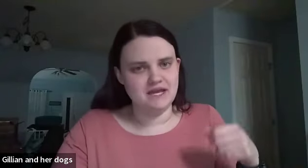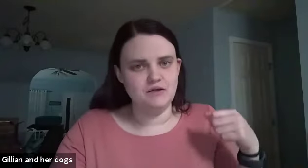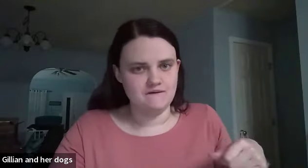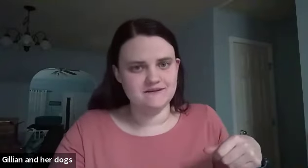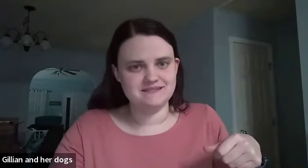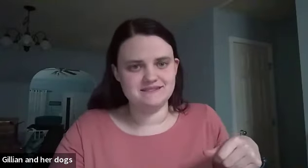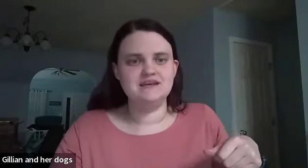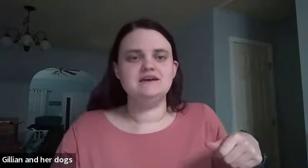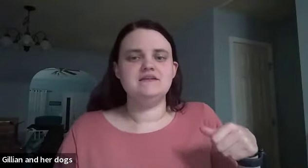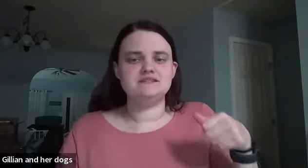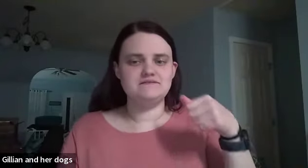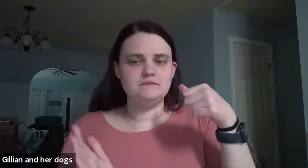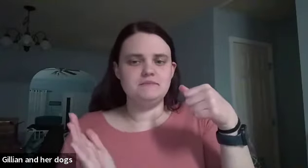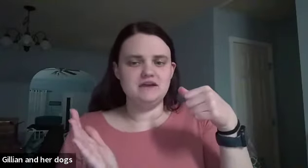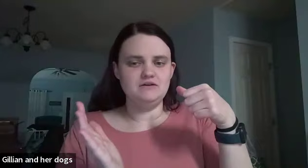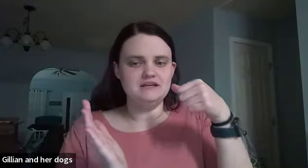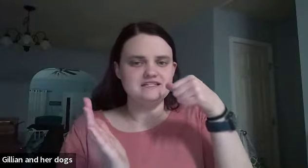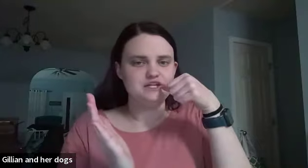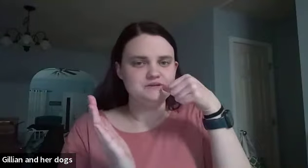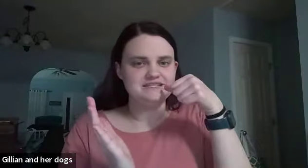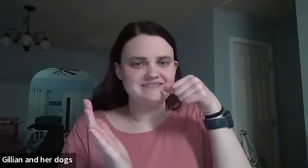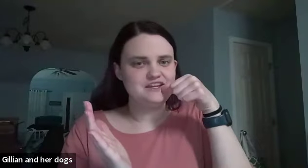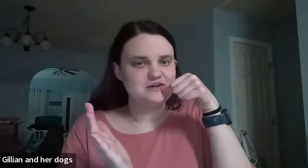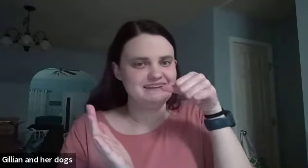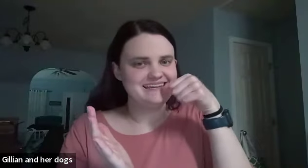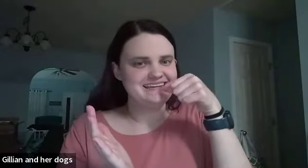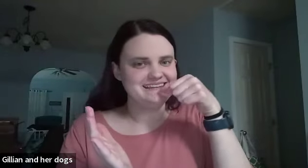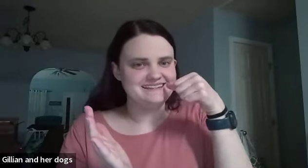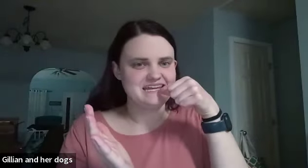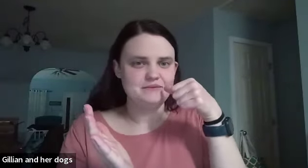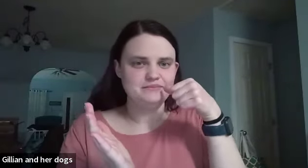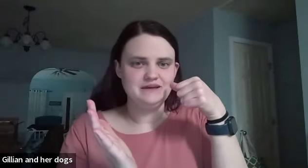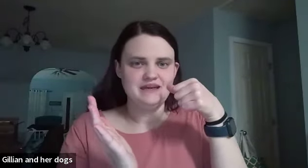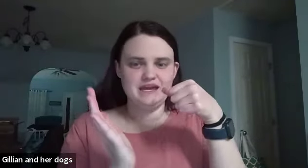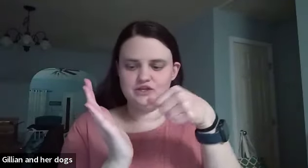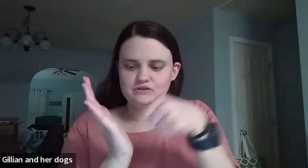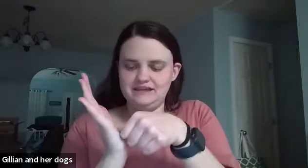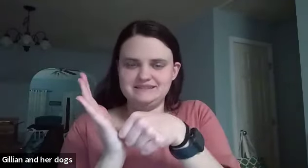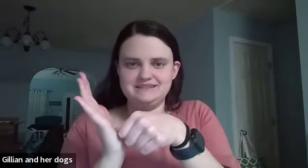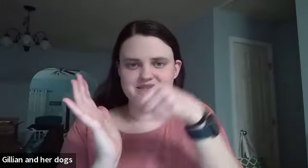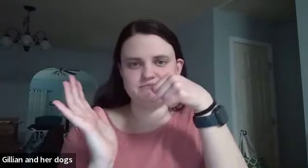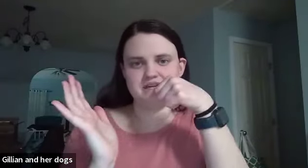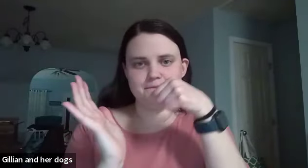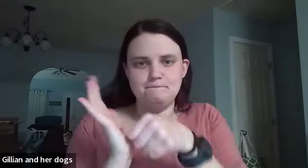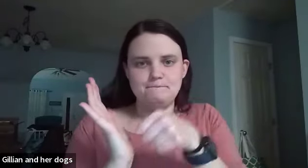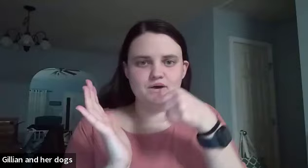mail office. And the sign for mail is like you pretend like you're licking a stamp and you're like putting it